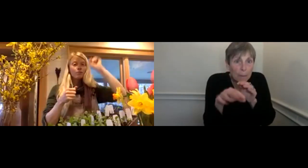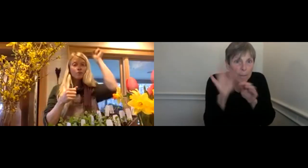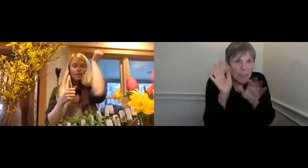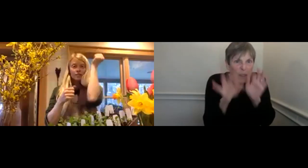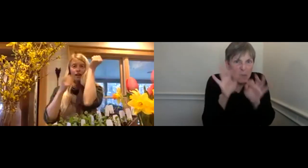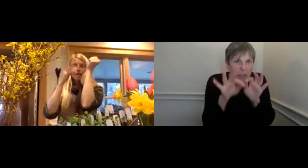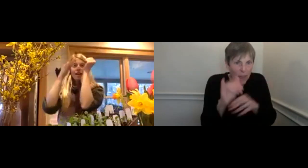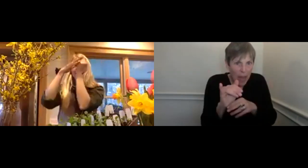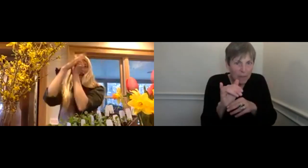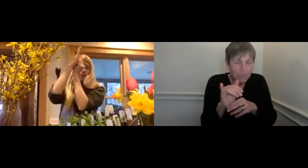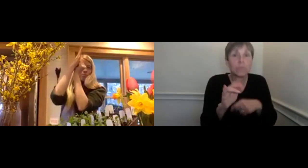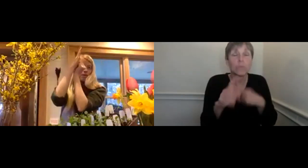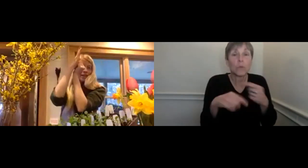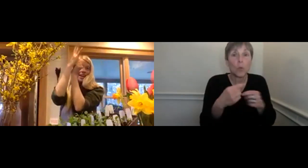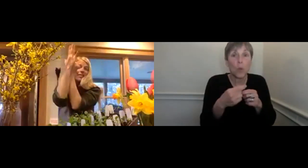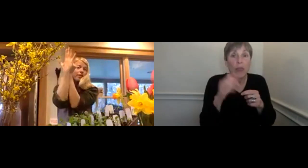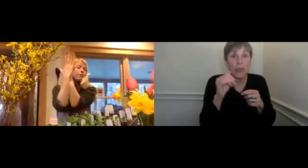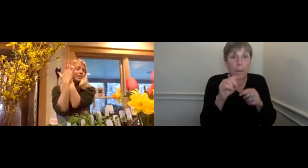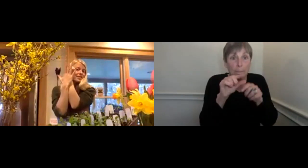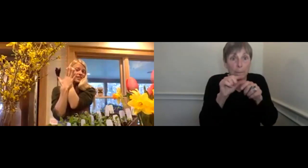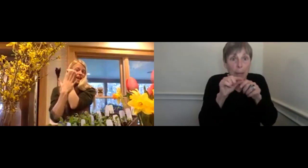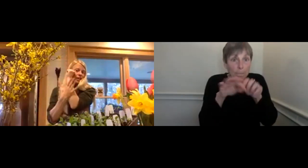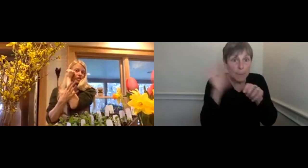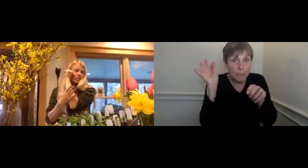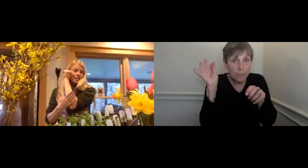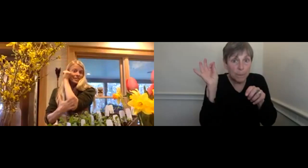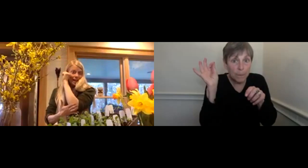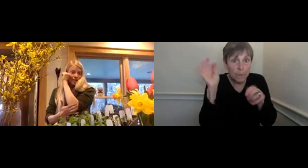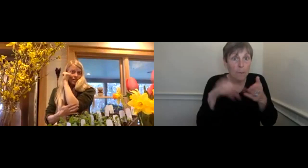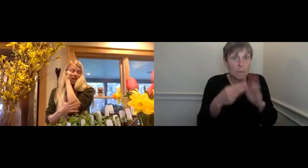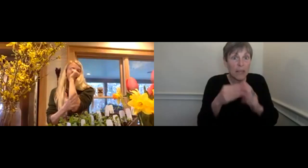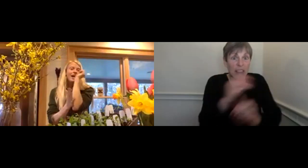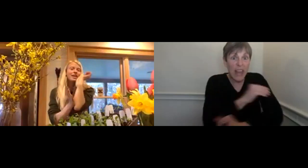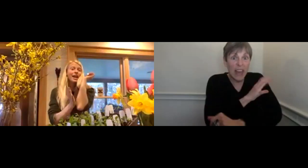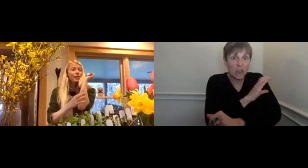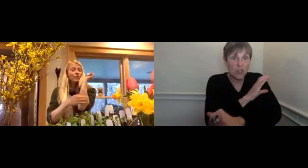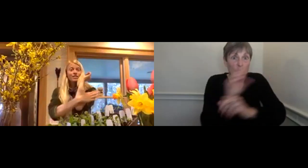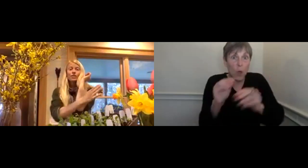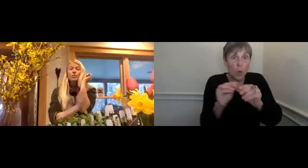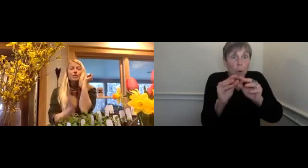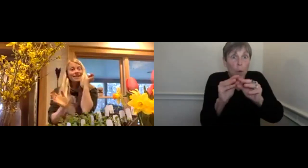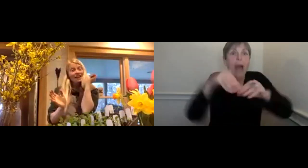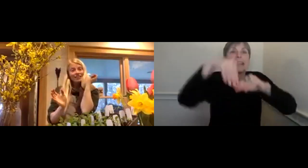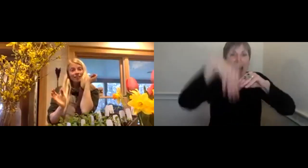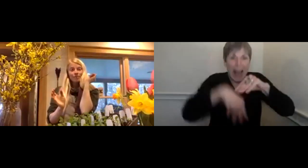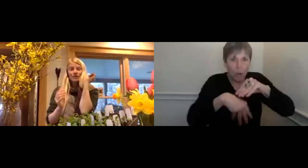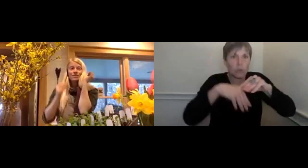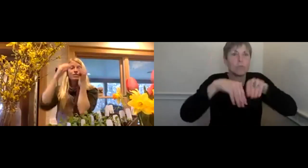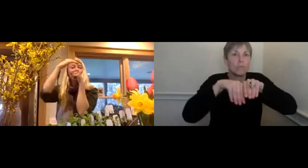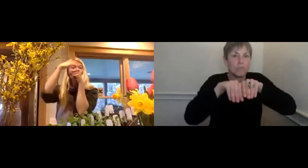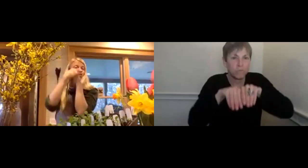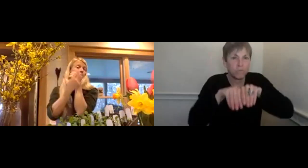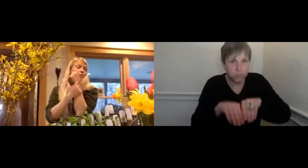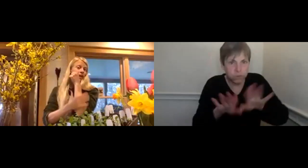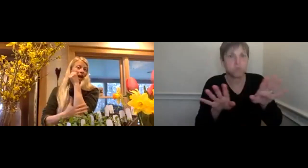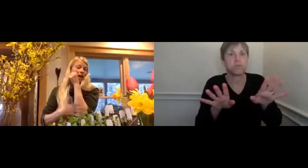when you pinch off that apical bud, that forces the energy down and then out into the newest axillary buds. So